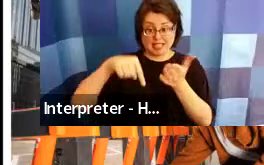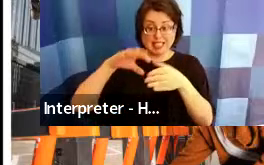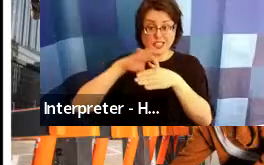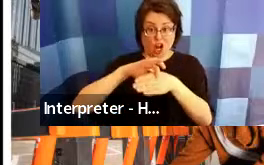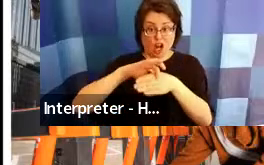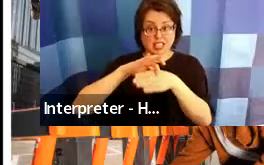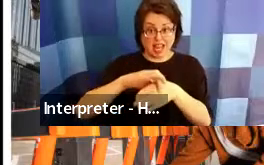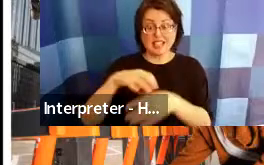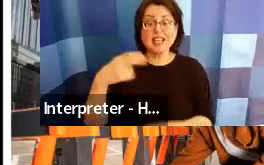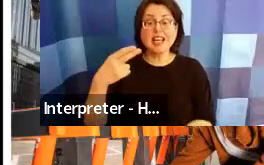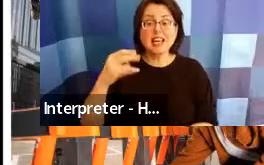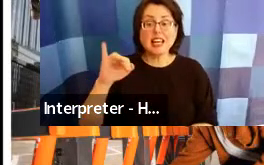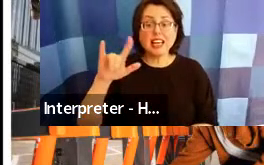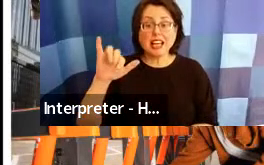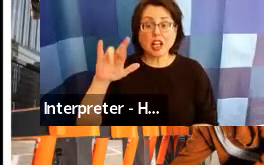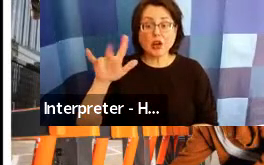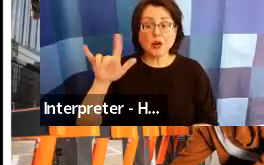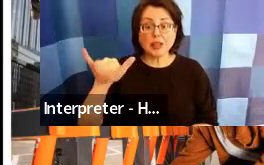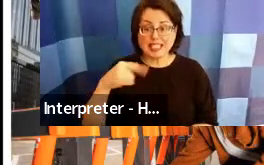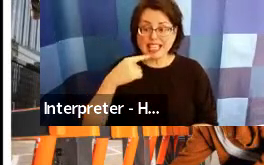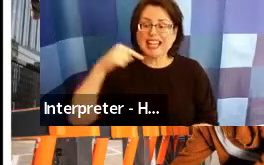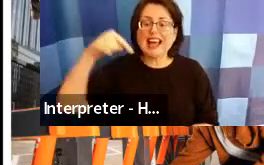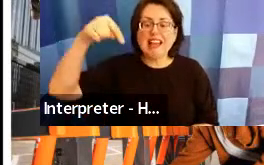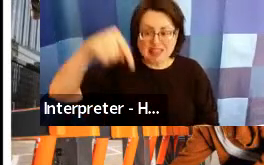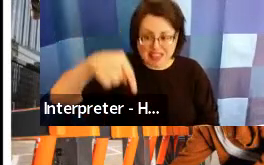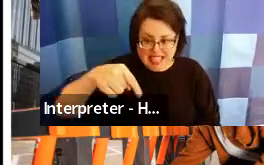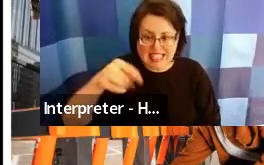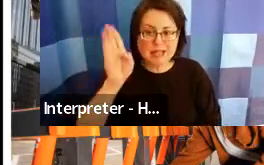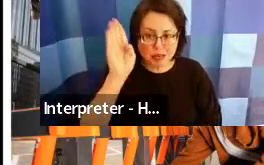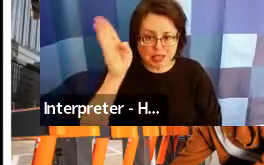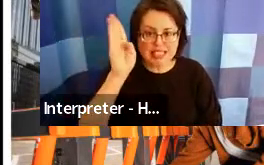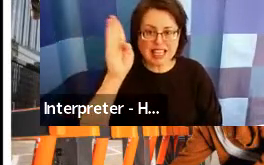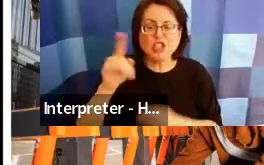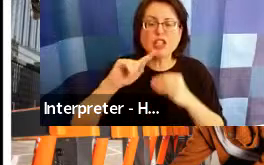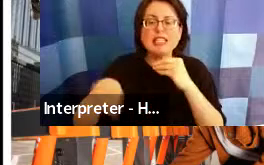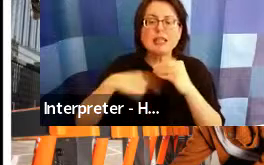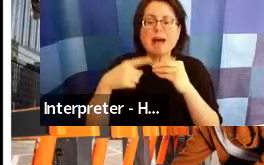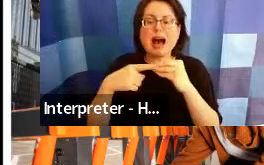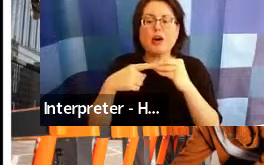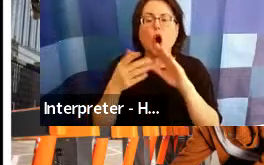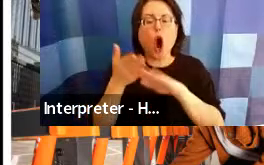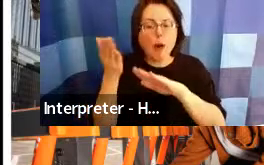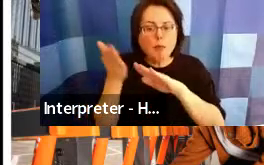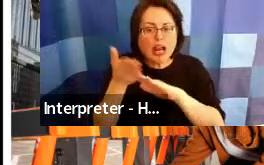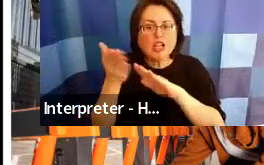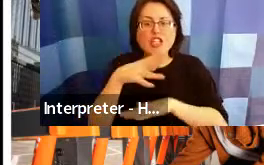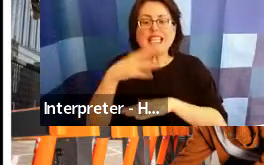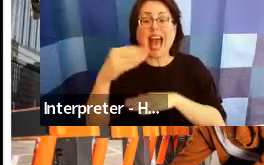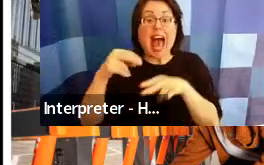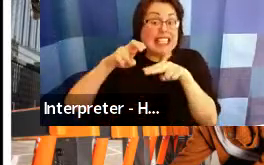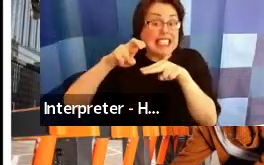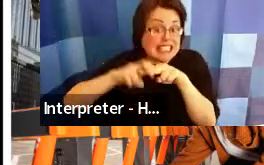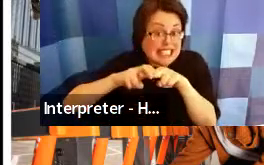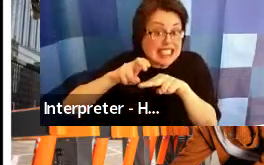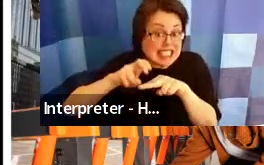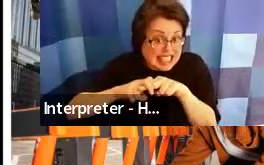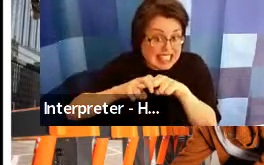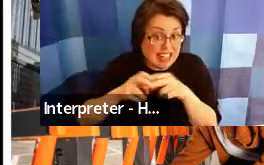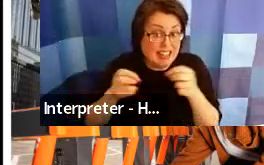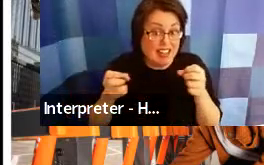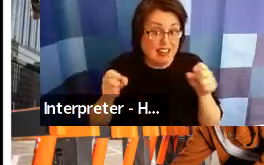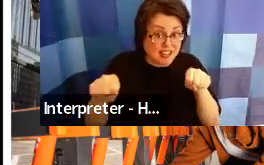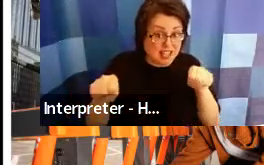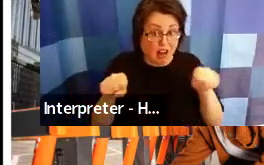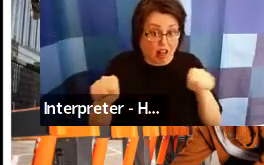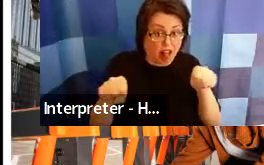that it was really going to be about the operations and the seated vehicle options, not necessarily the injuries. So that's why we didn't focus on that